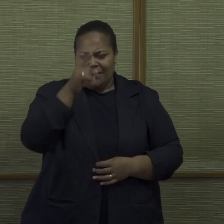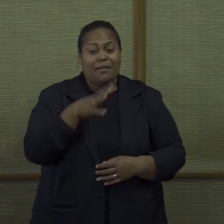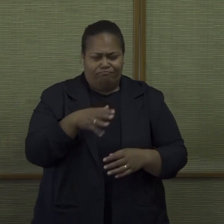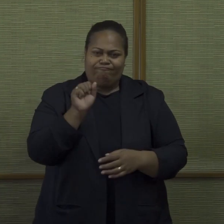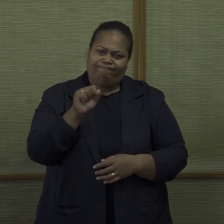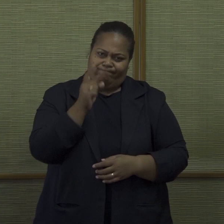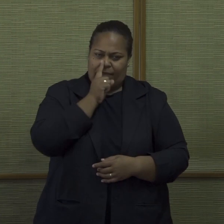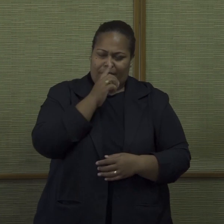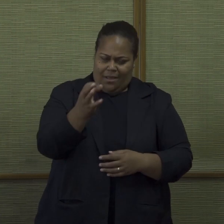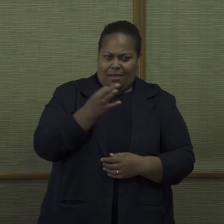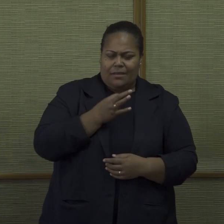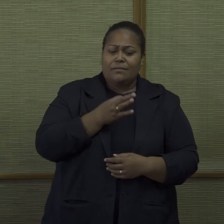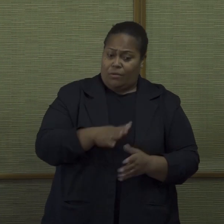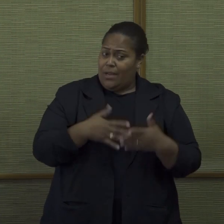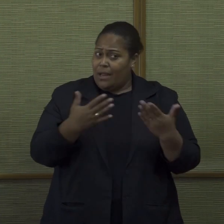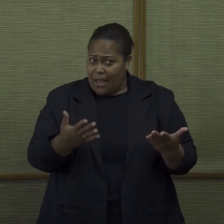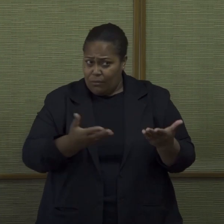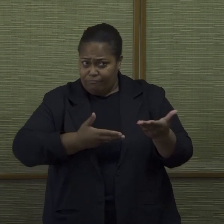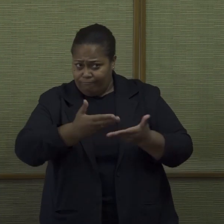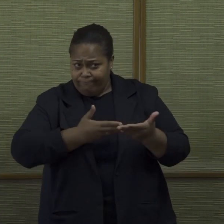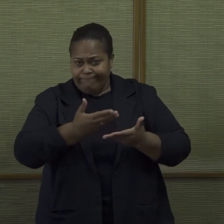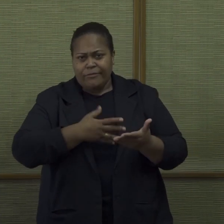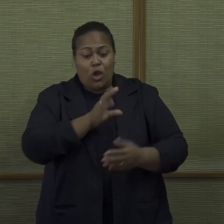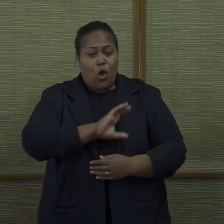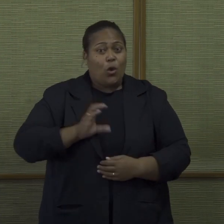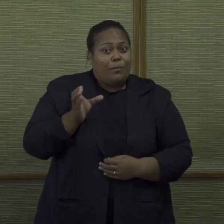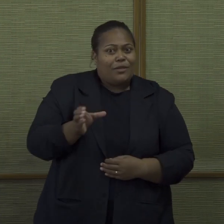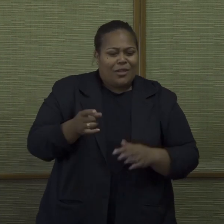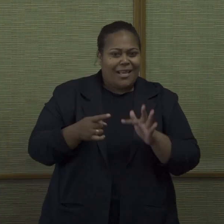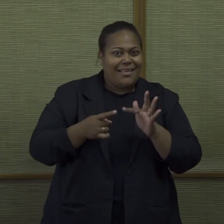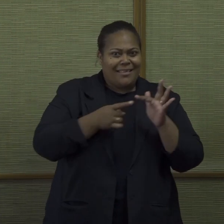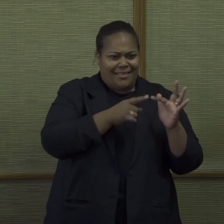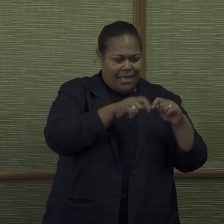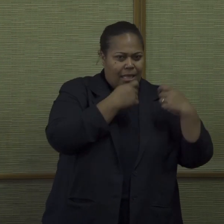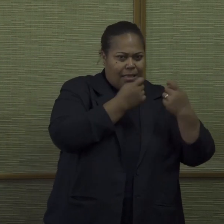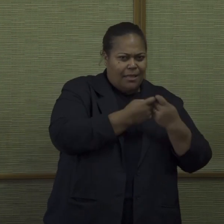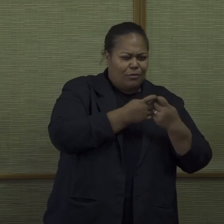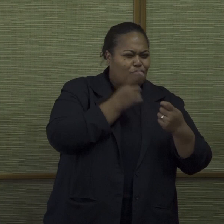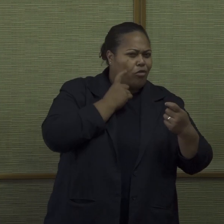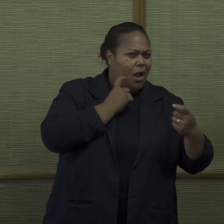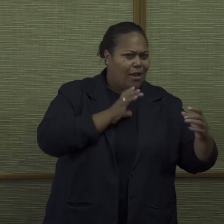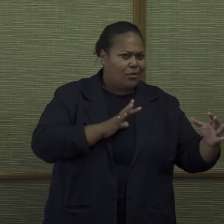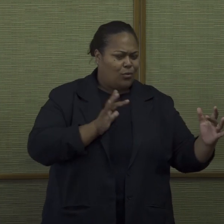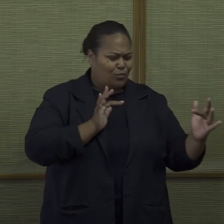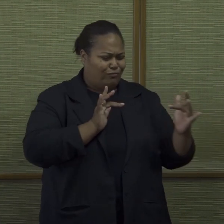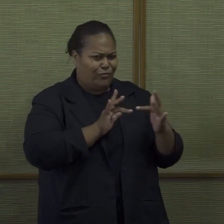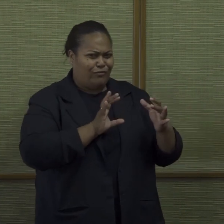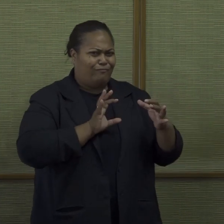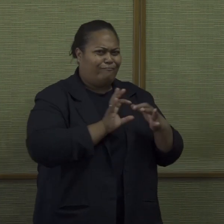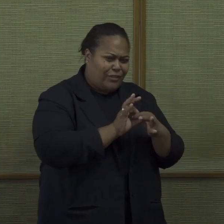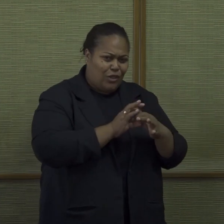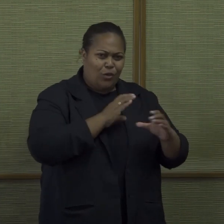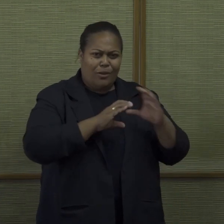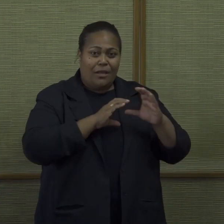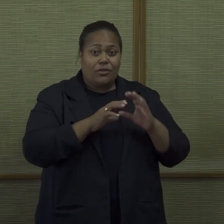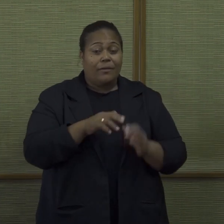asking. As we speak right now, we have Commissioner Easton and his team are still trying to establish communication. They have established communication in